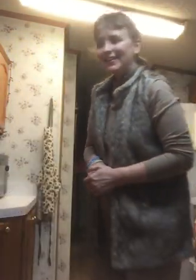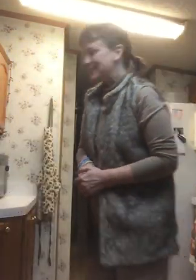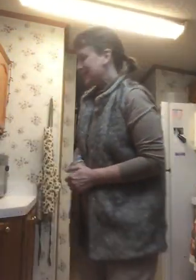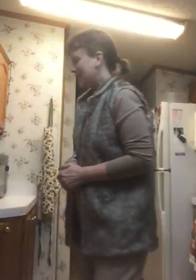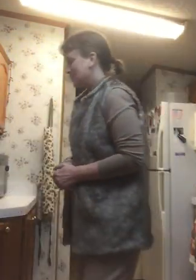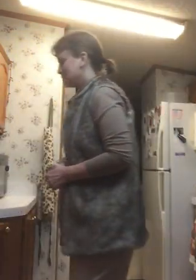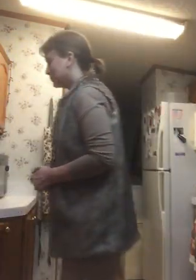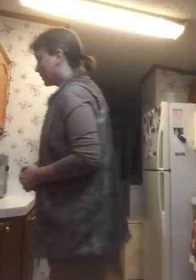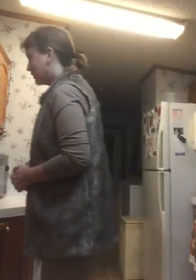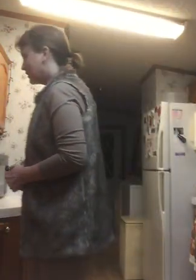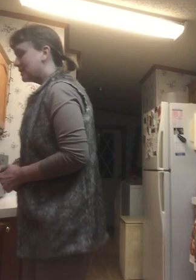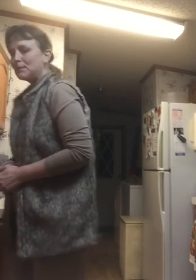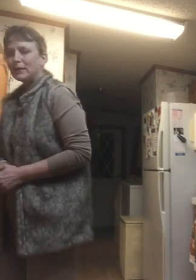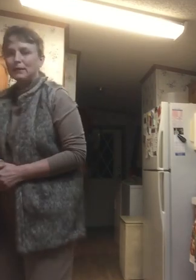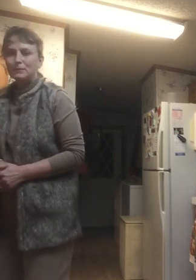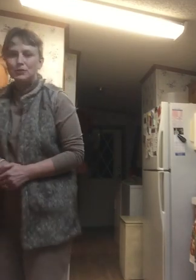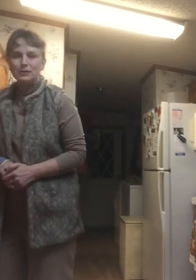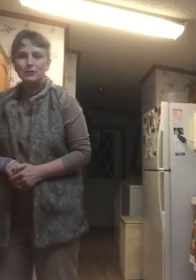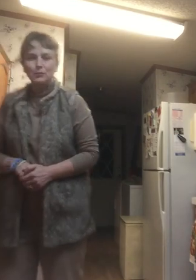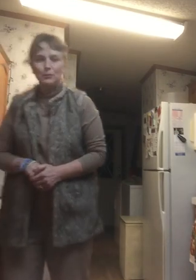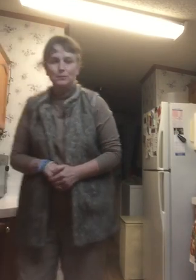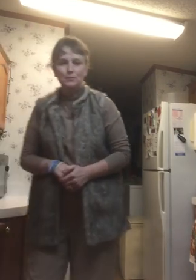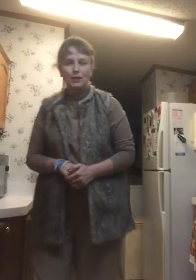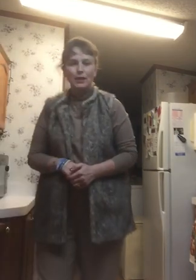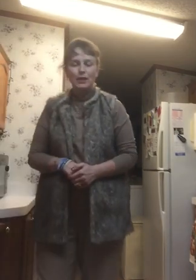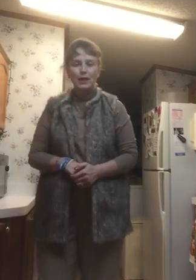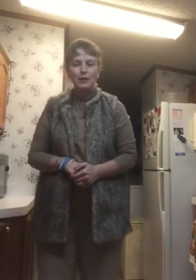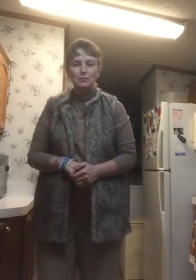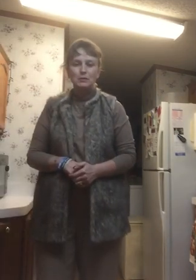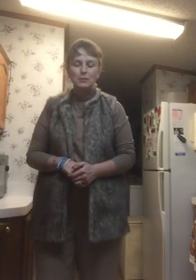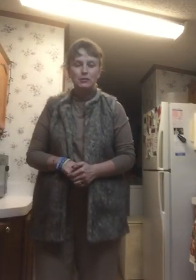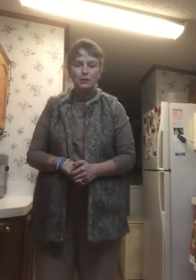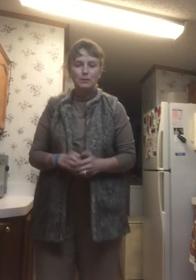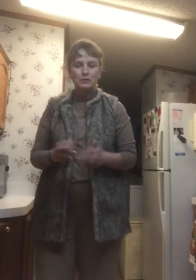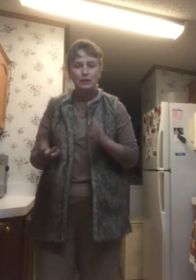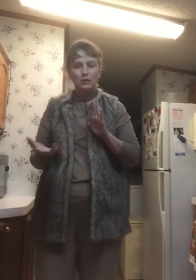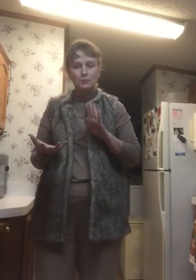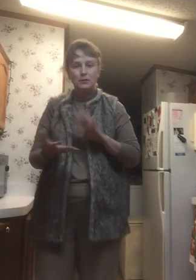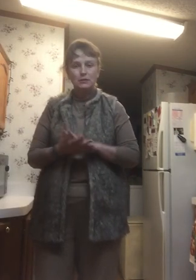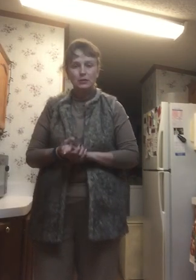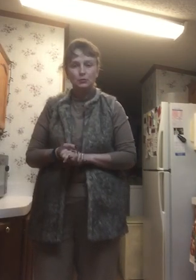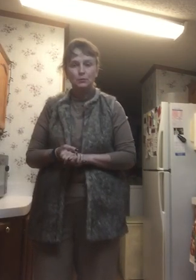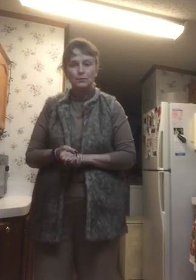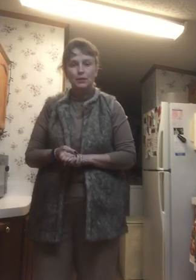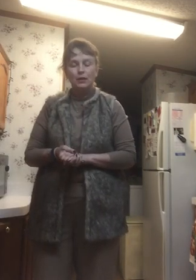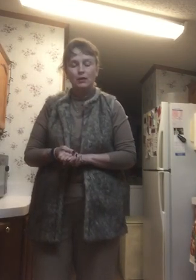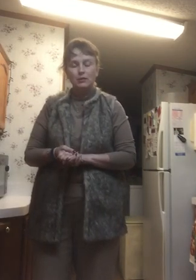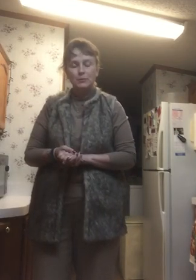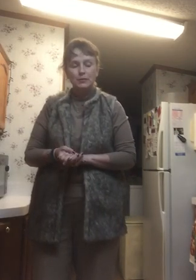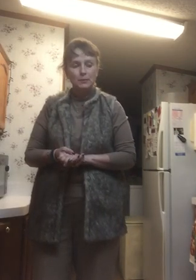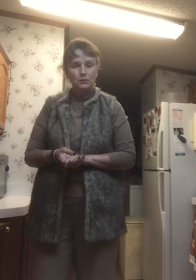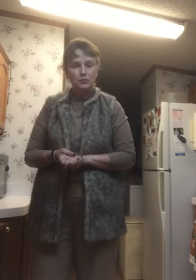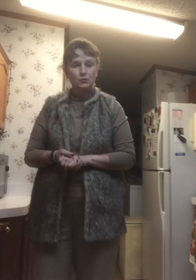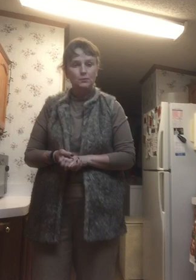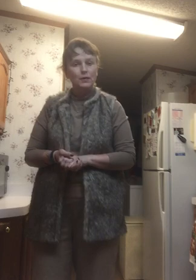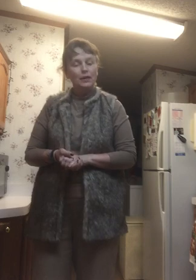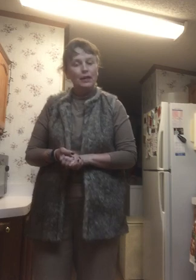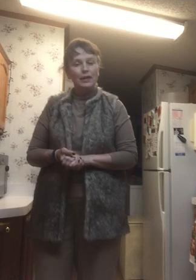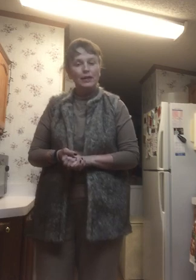kids. My name is Tracy Cooper, and I am the speech therapist at Hot Springs High School and Hot Springs Middle School.